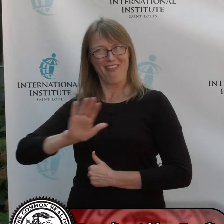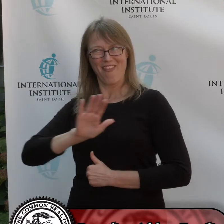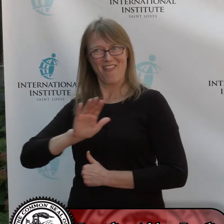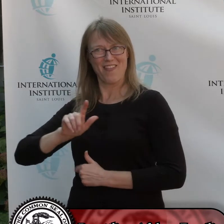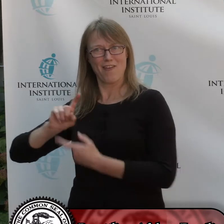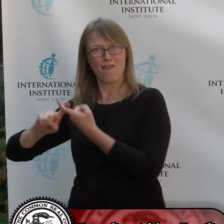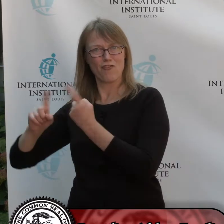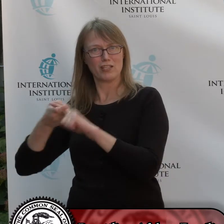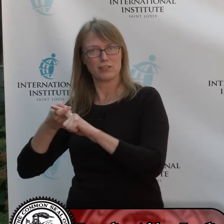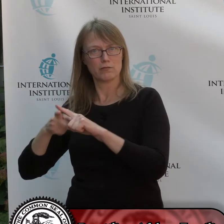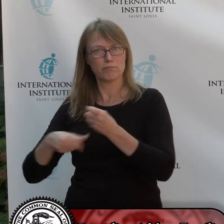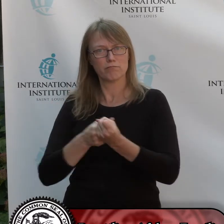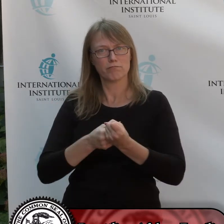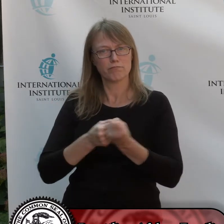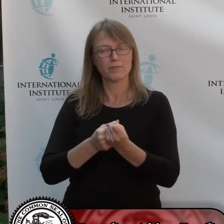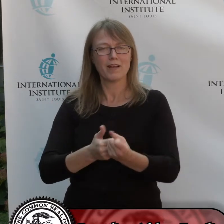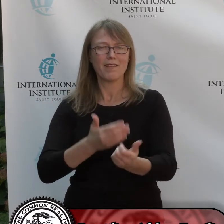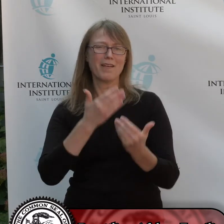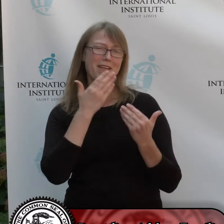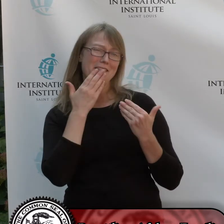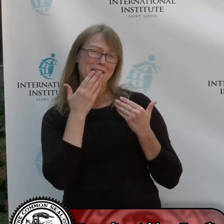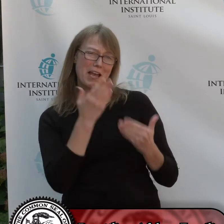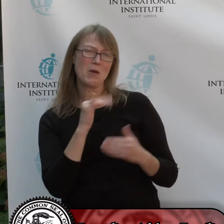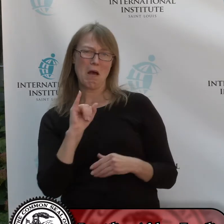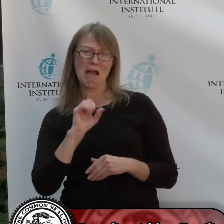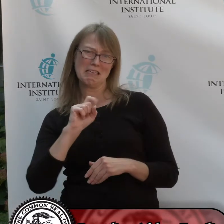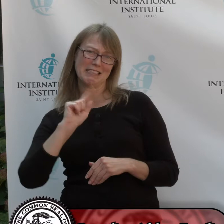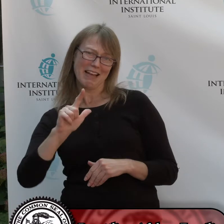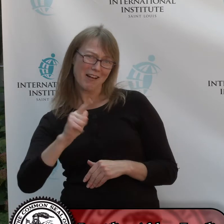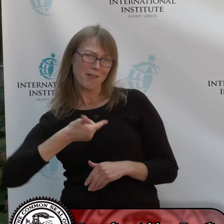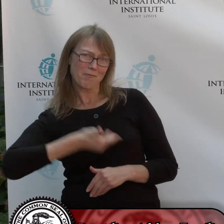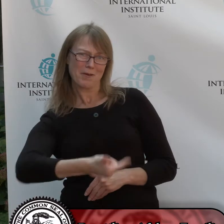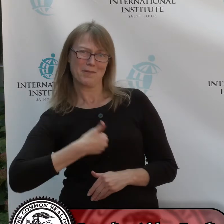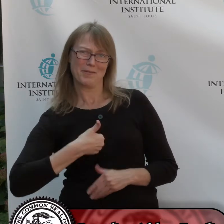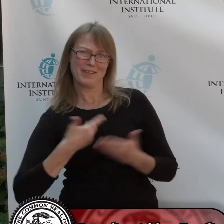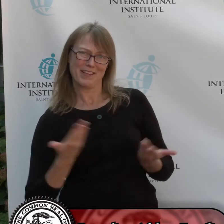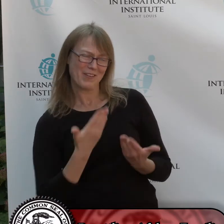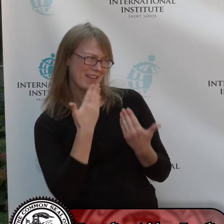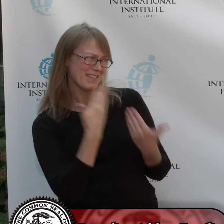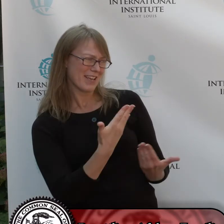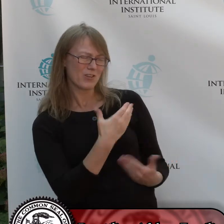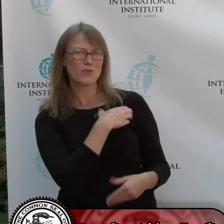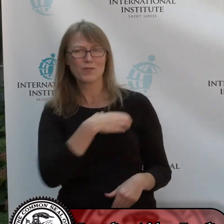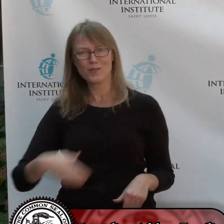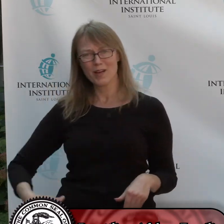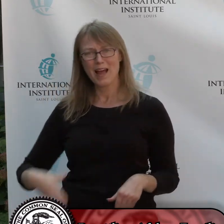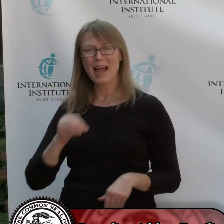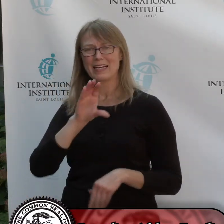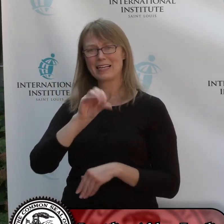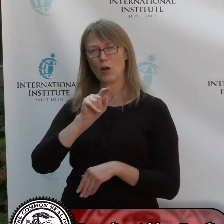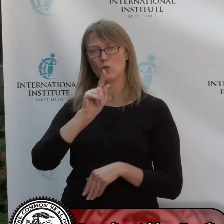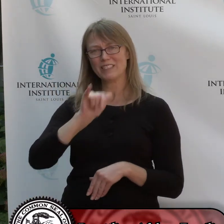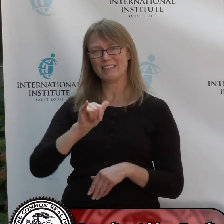couldn't be excited. Thanks to ISTL for having me here today, and thanks again to the mayor and the county executive.